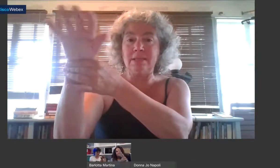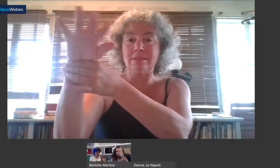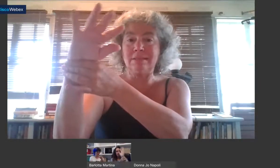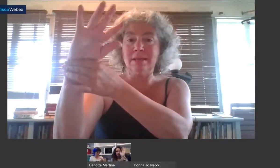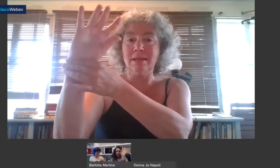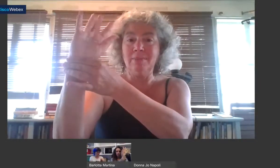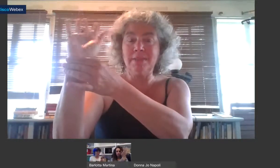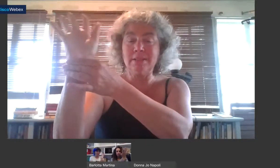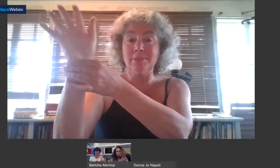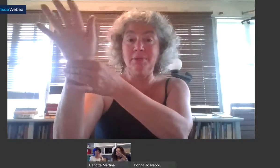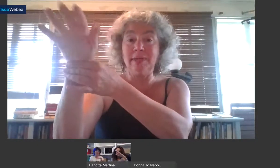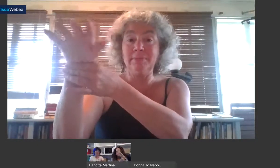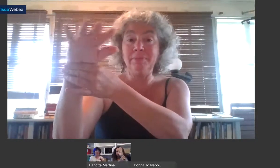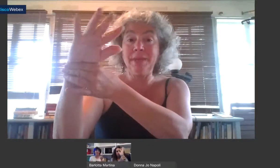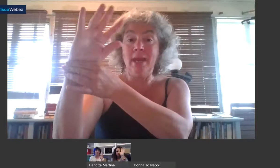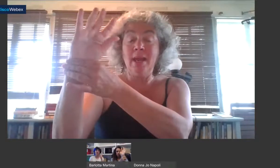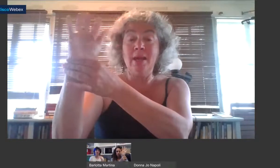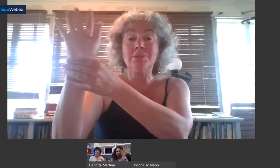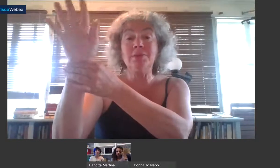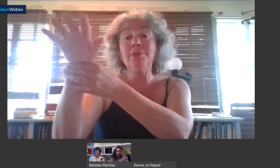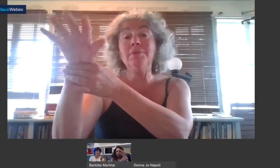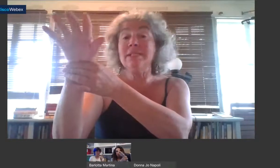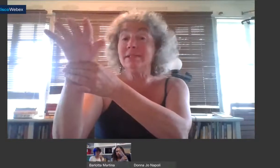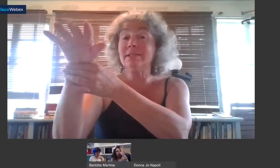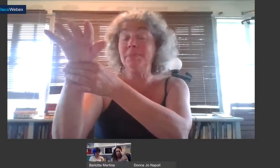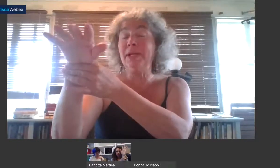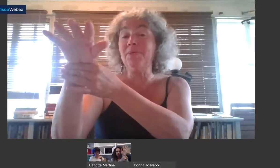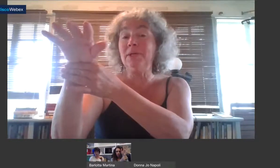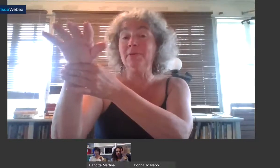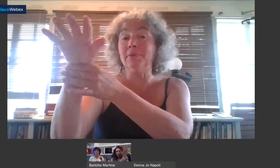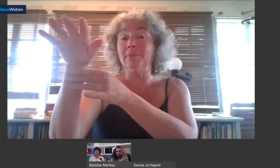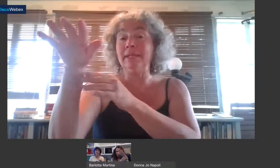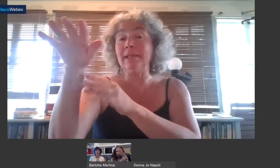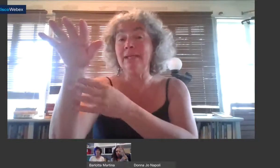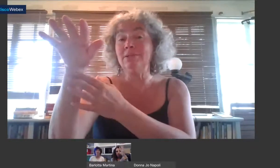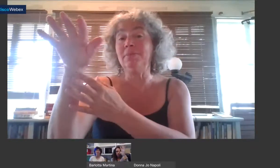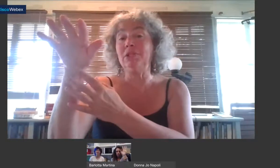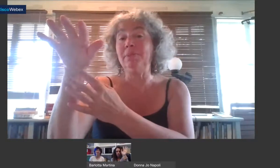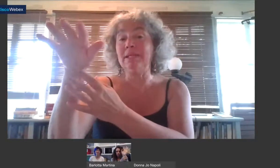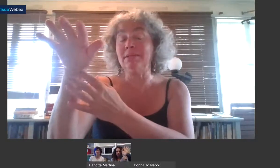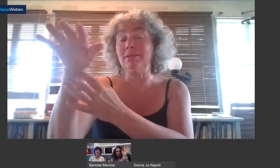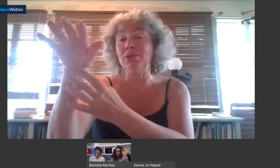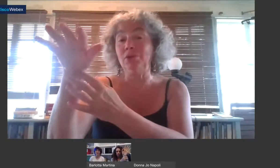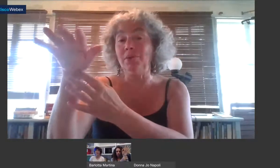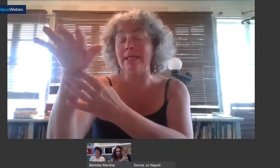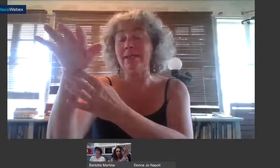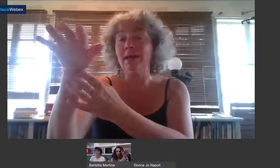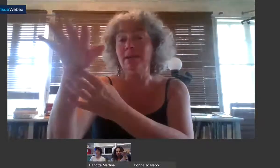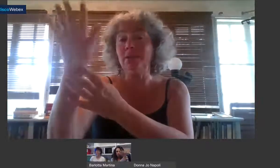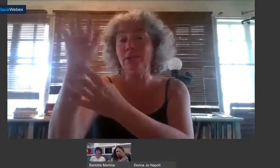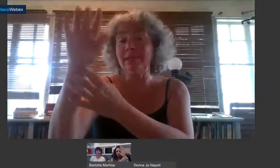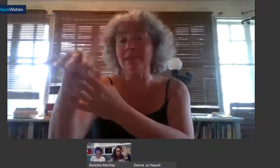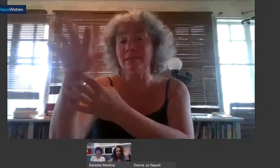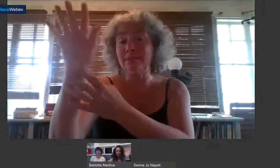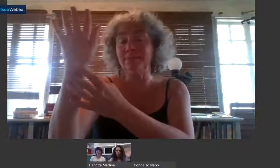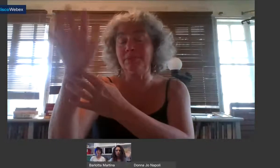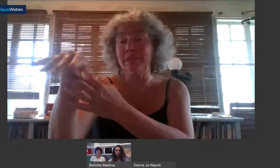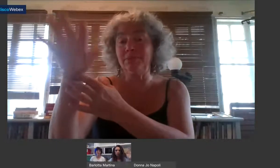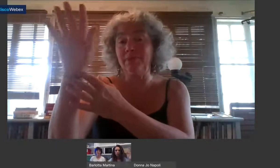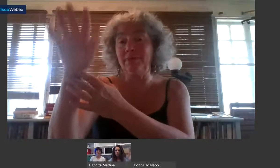wrist that's moving. So your wrist is pretty wonderful, but not so much because of the joint. The joint is